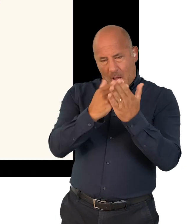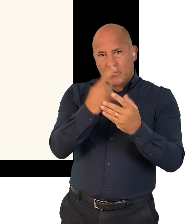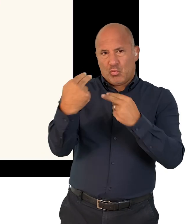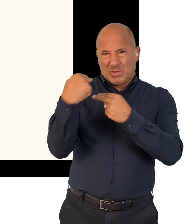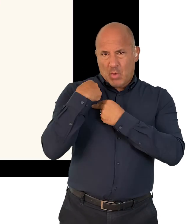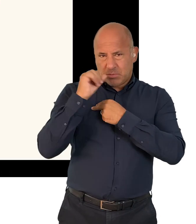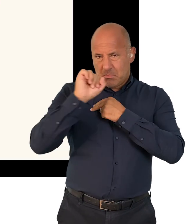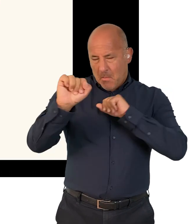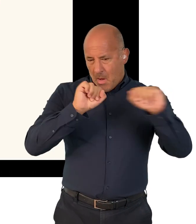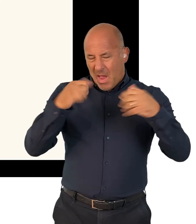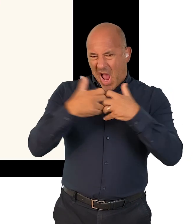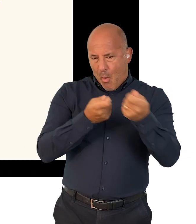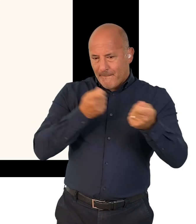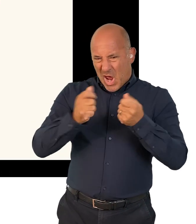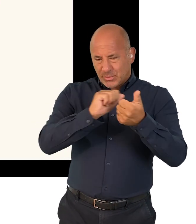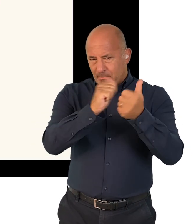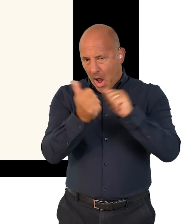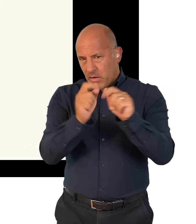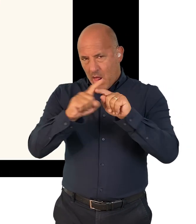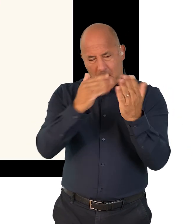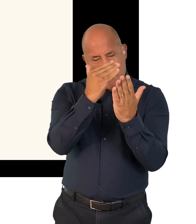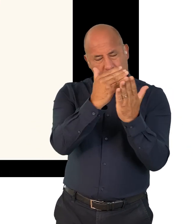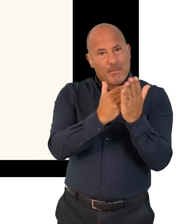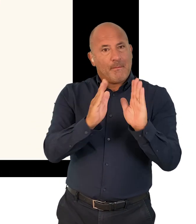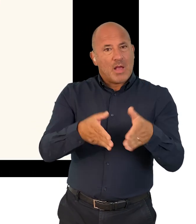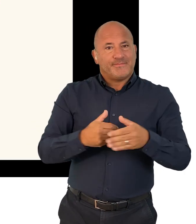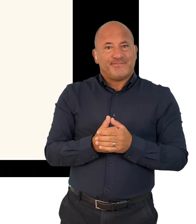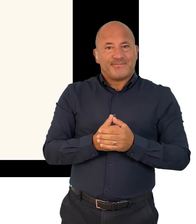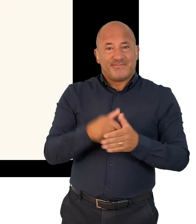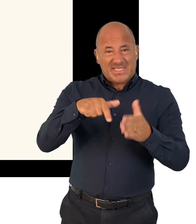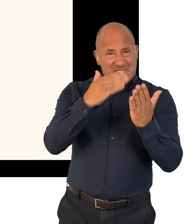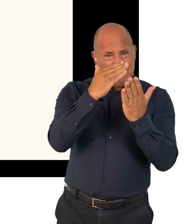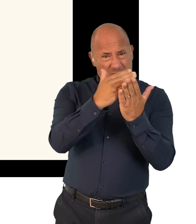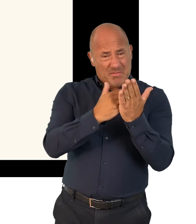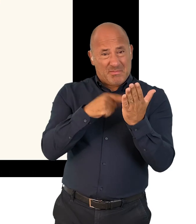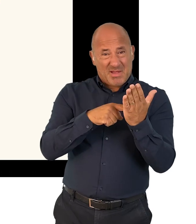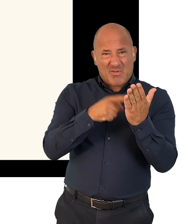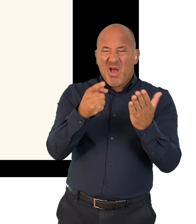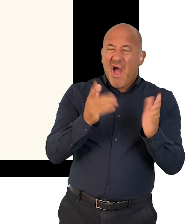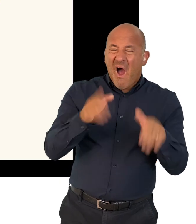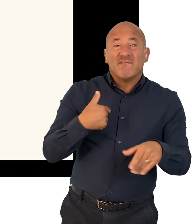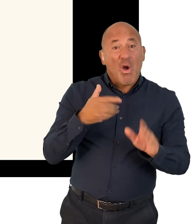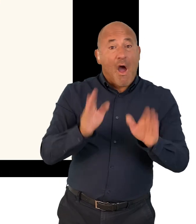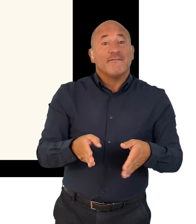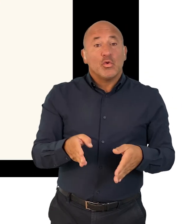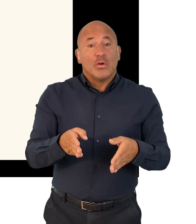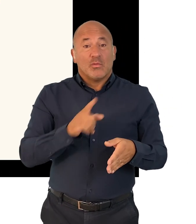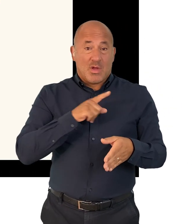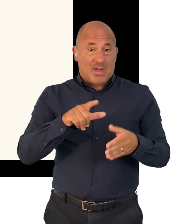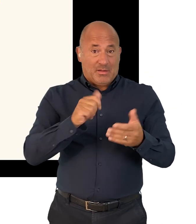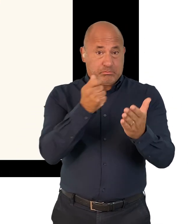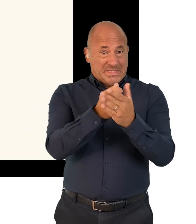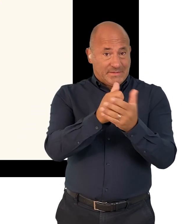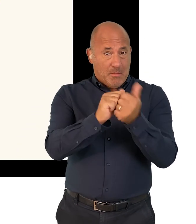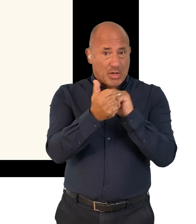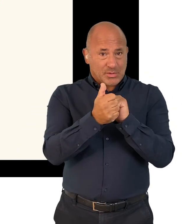is responsible for and how the partnership will be managed. The partnership agreement is a mandatory attachment for partnership bids and will